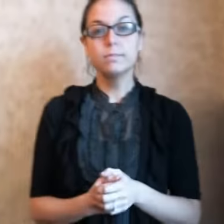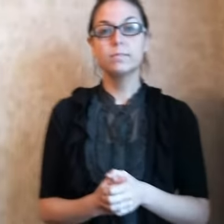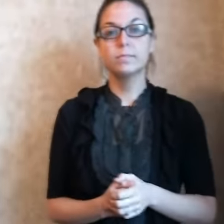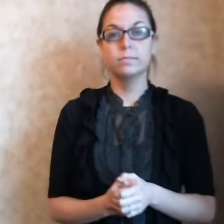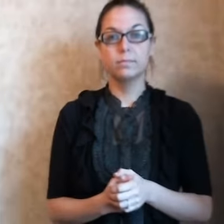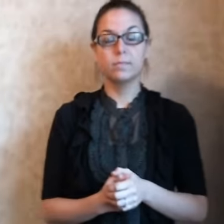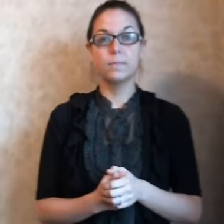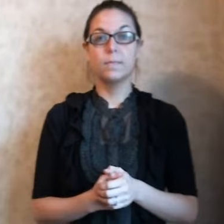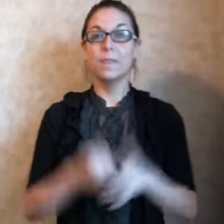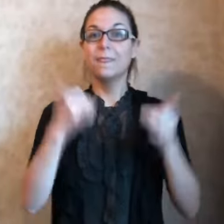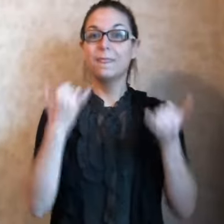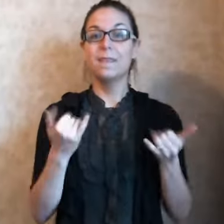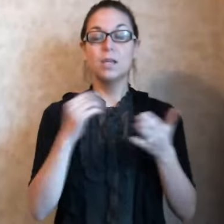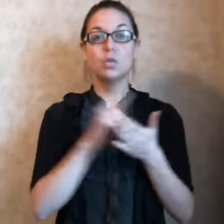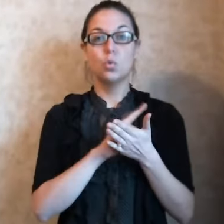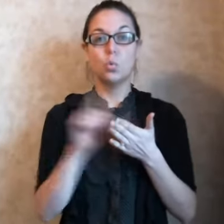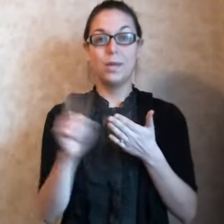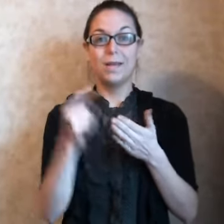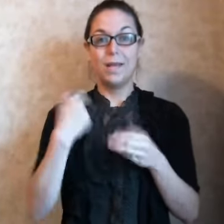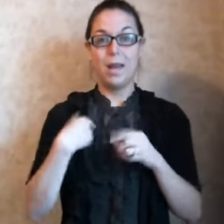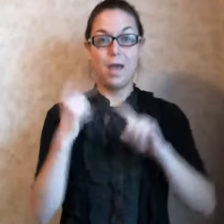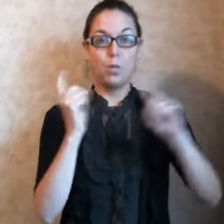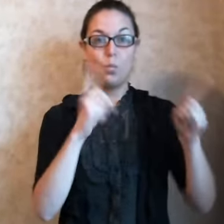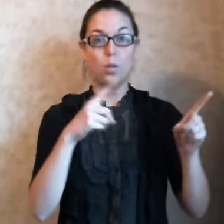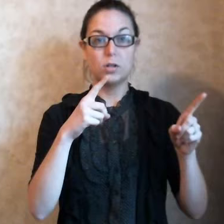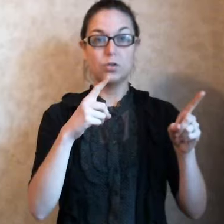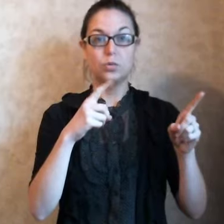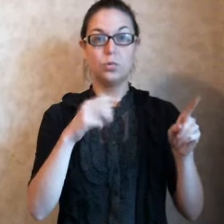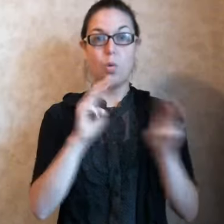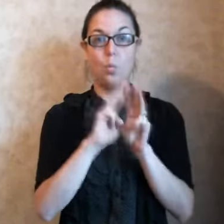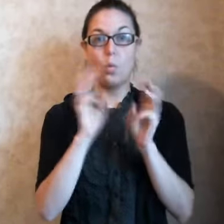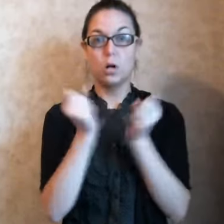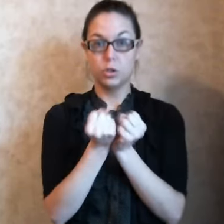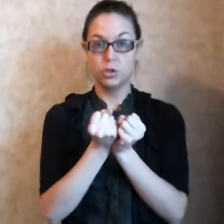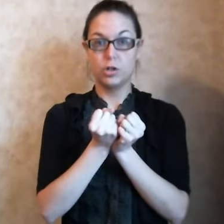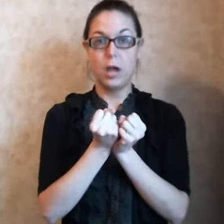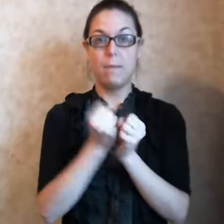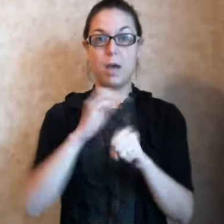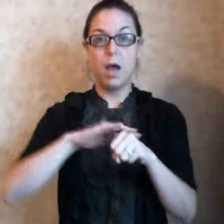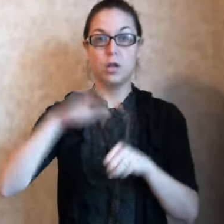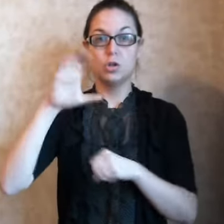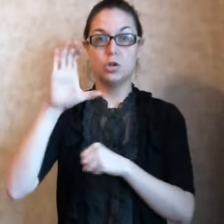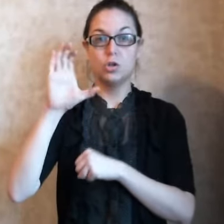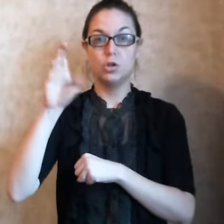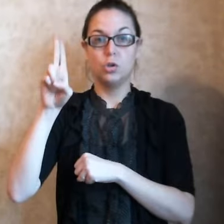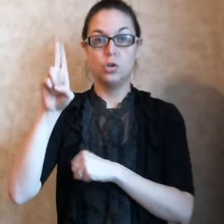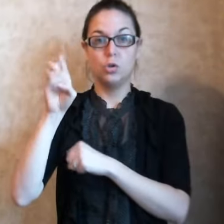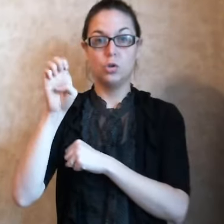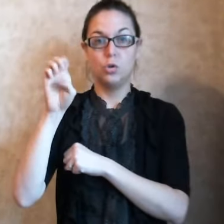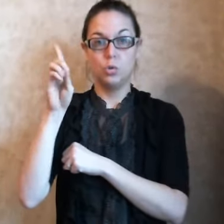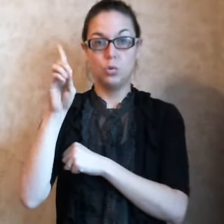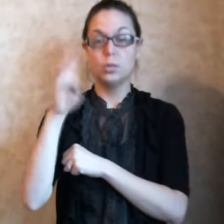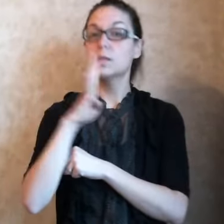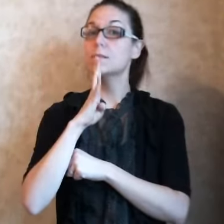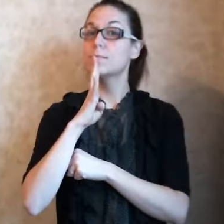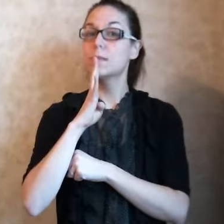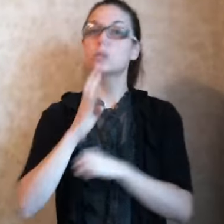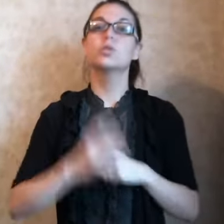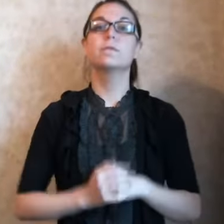So this weekend I went to a workshop / seminar on cued speech, and I've never